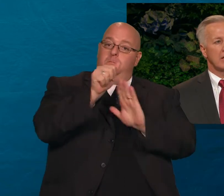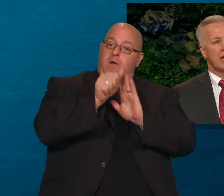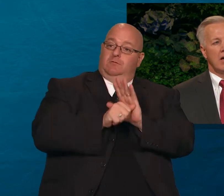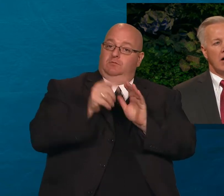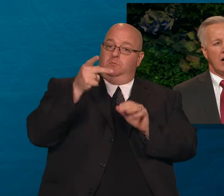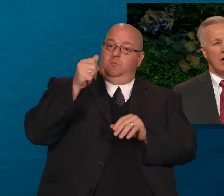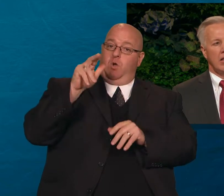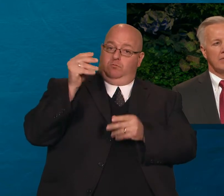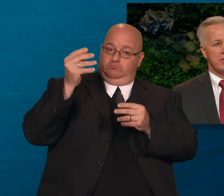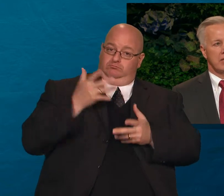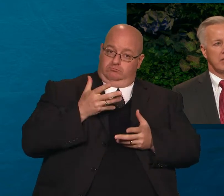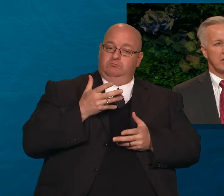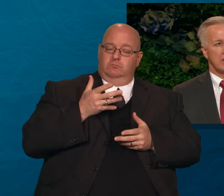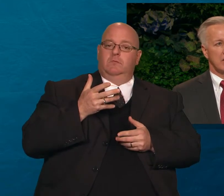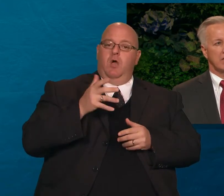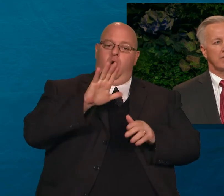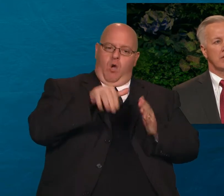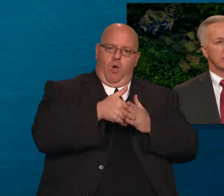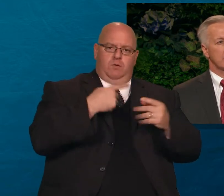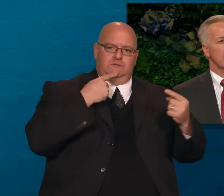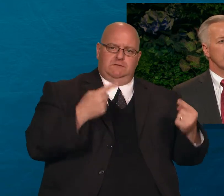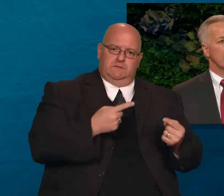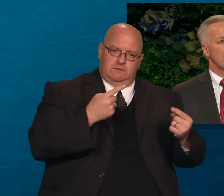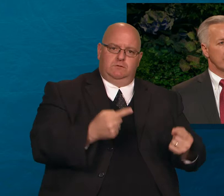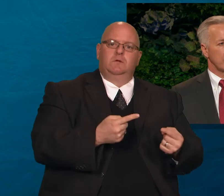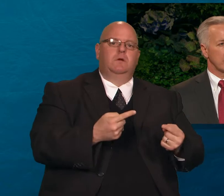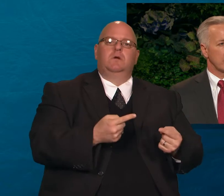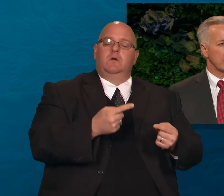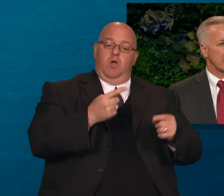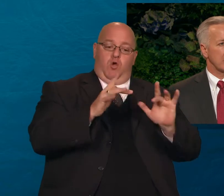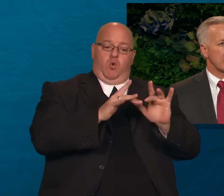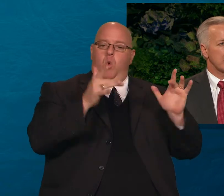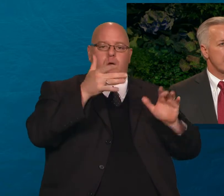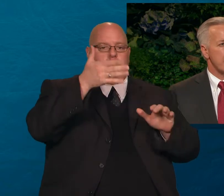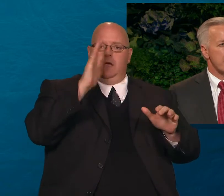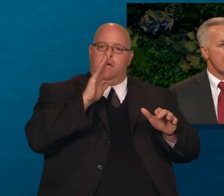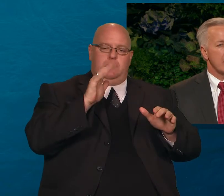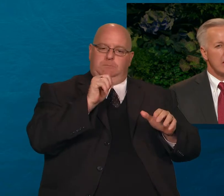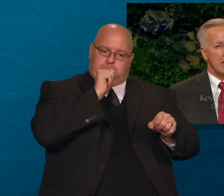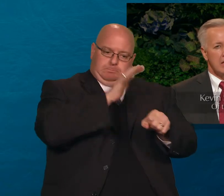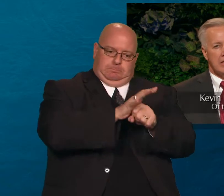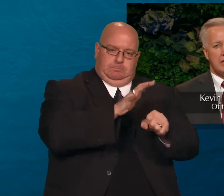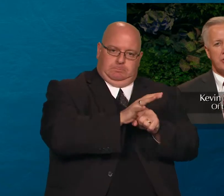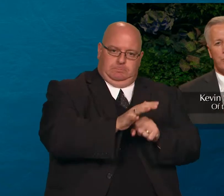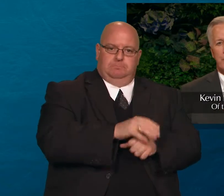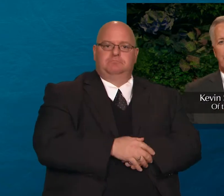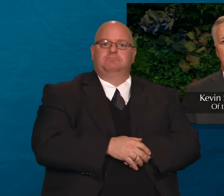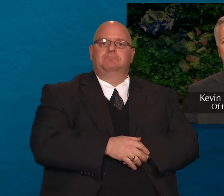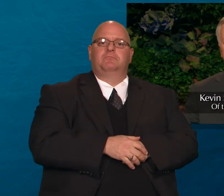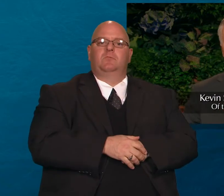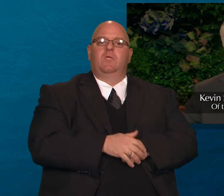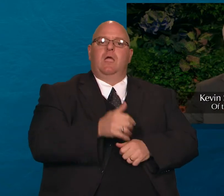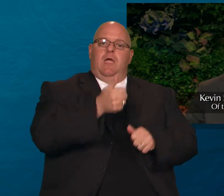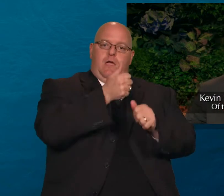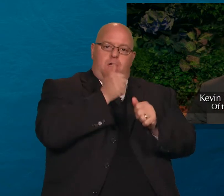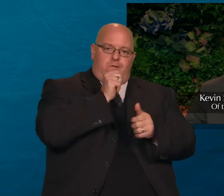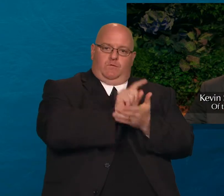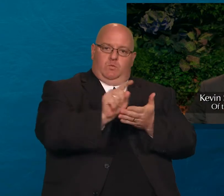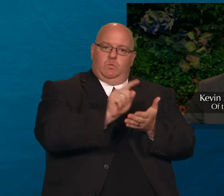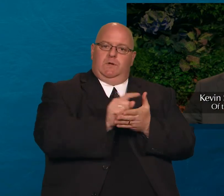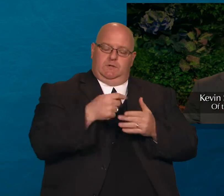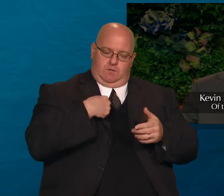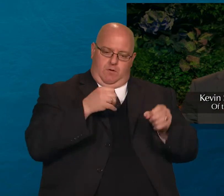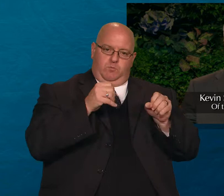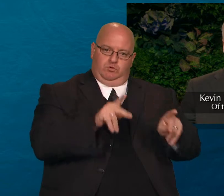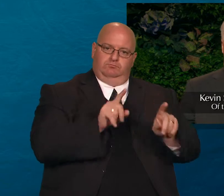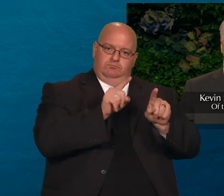taught, all have sinned and fall short of the glory of God. Each week, we have the opportunity to